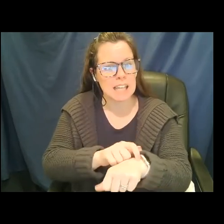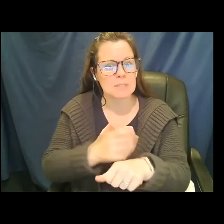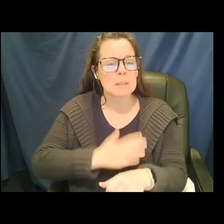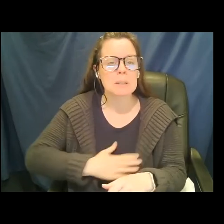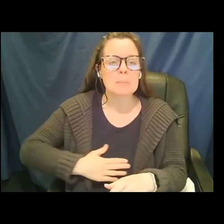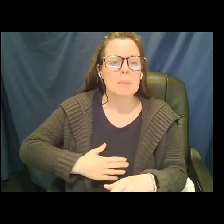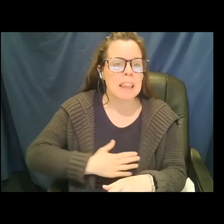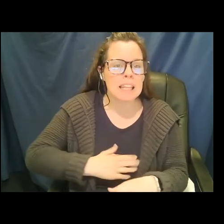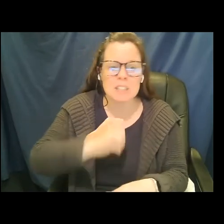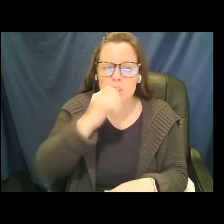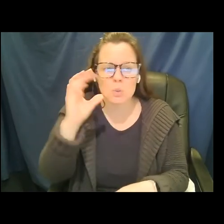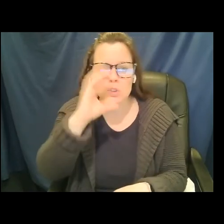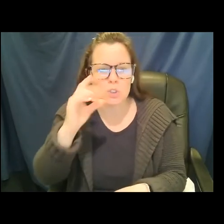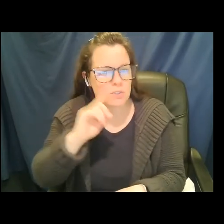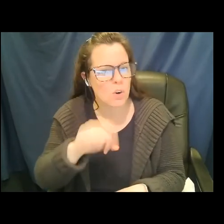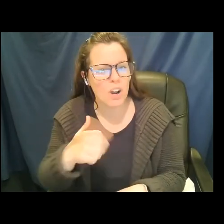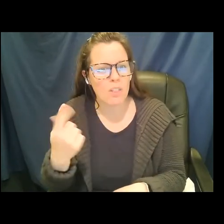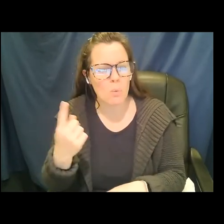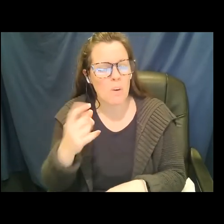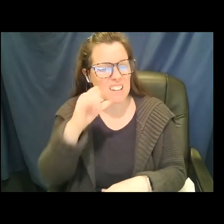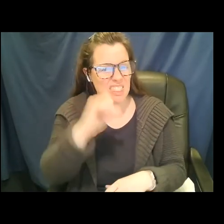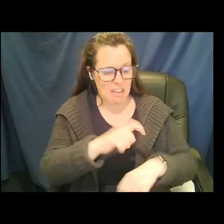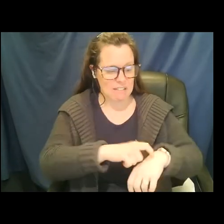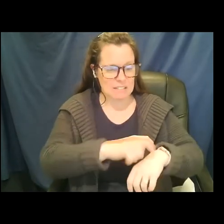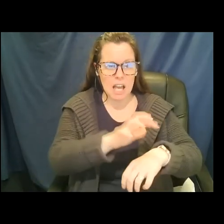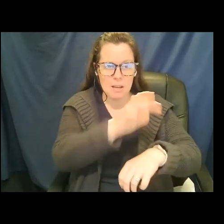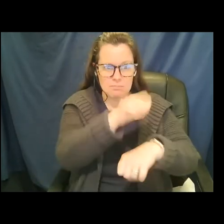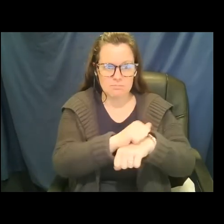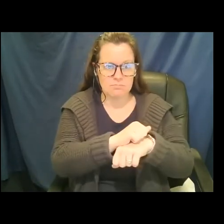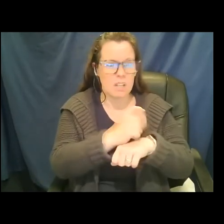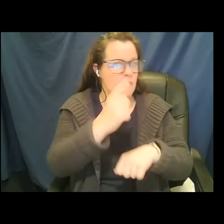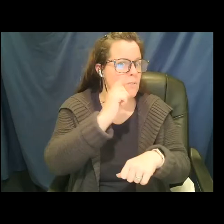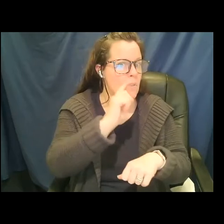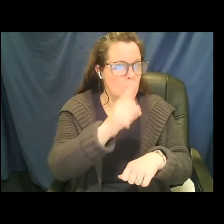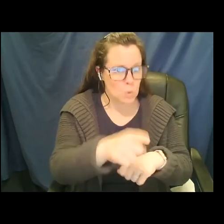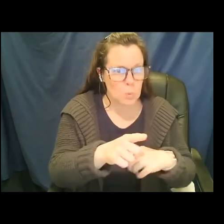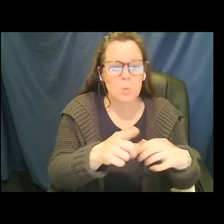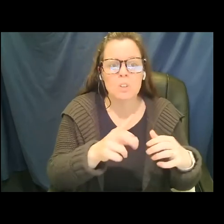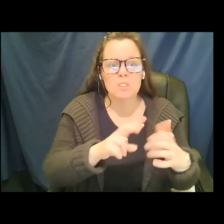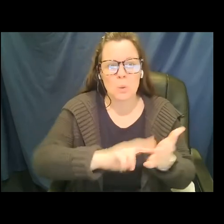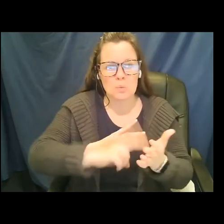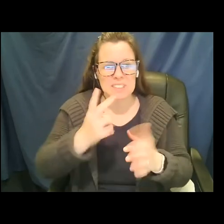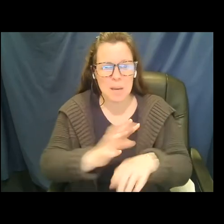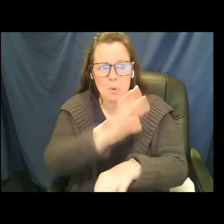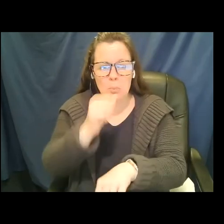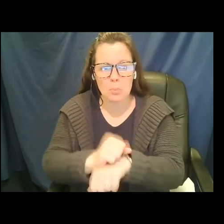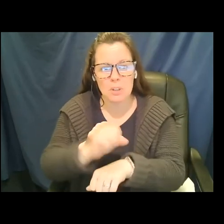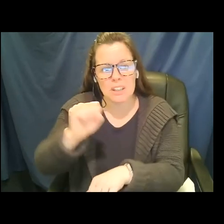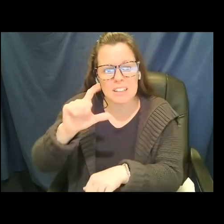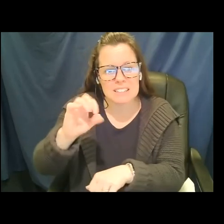one. This time slot and dose are reserved for you. So double booking slots, just in